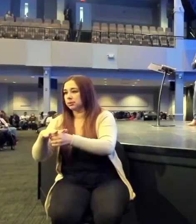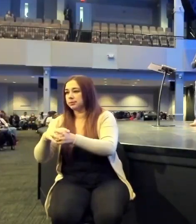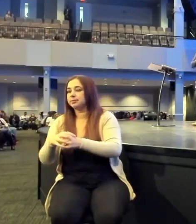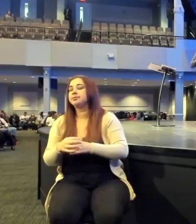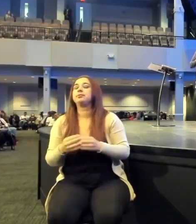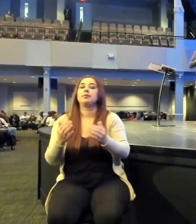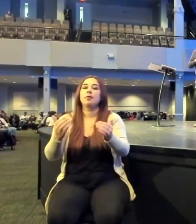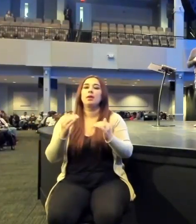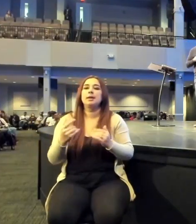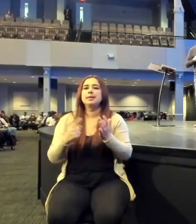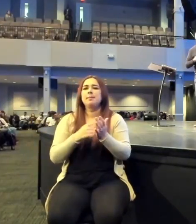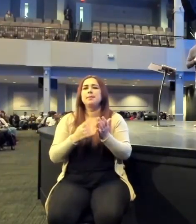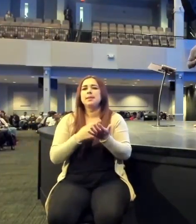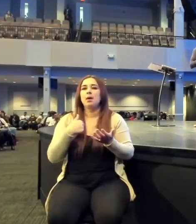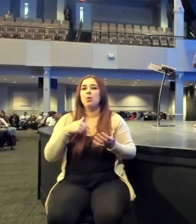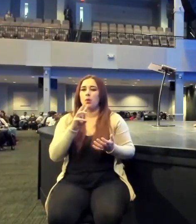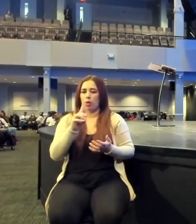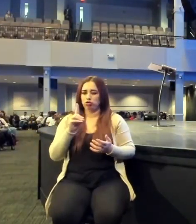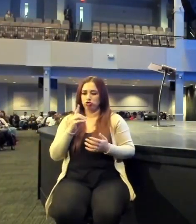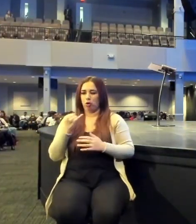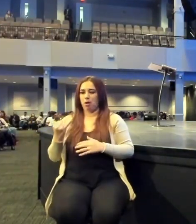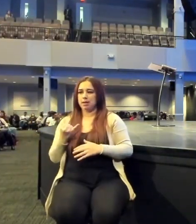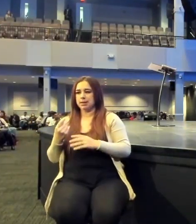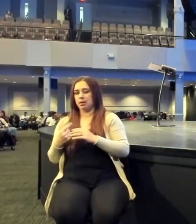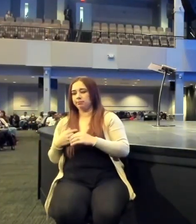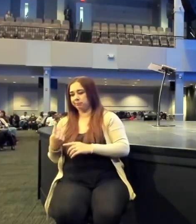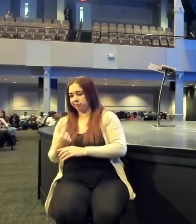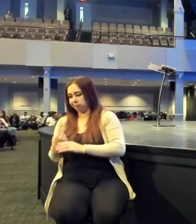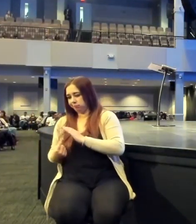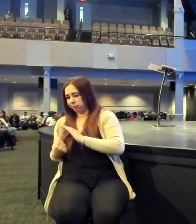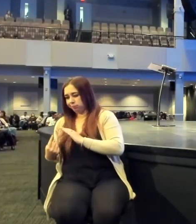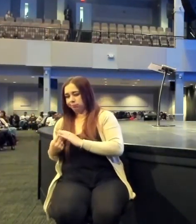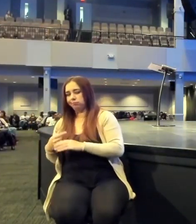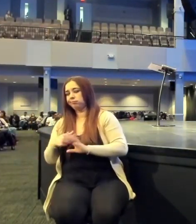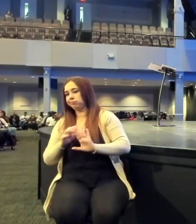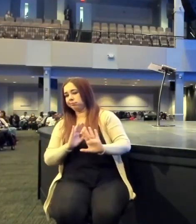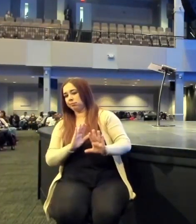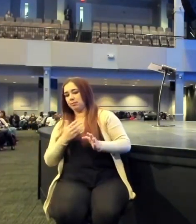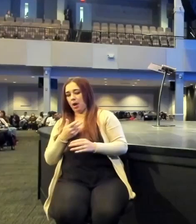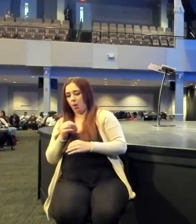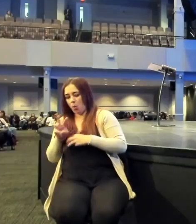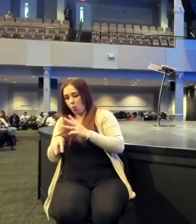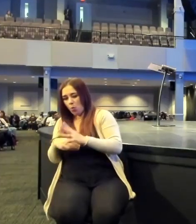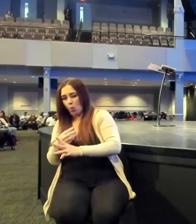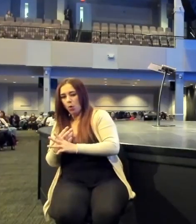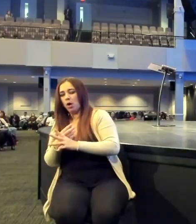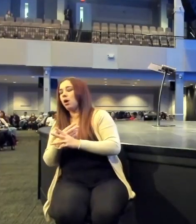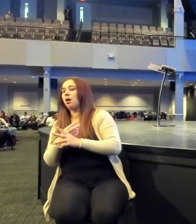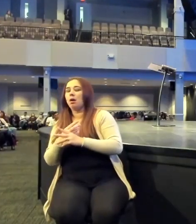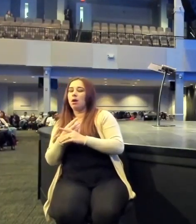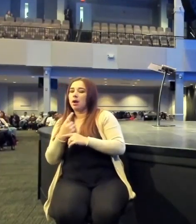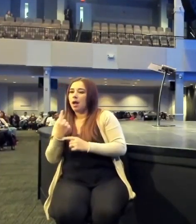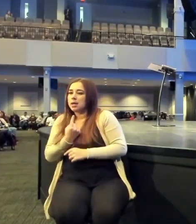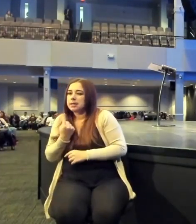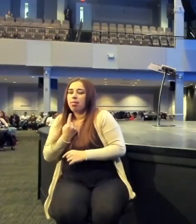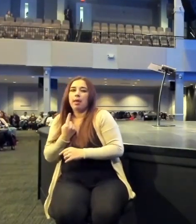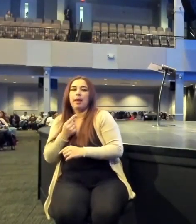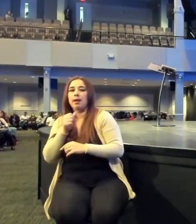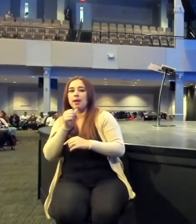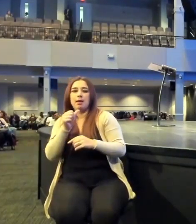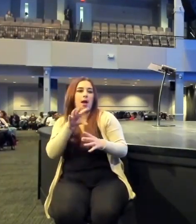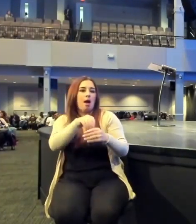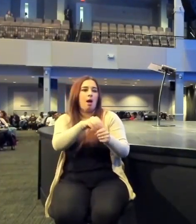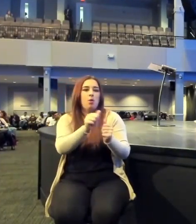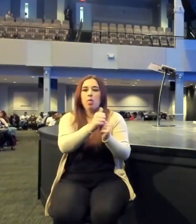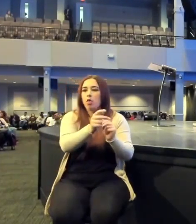some level of withdrawal and isolation. When you get over here, you start pulling back into your own world and withdrawing and isolating yourself from